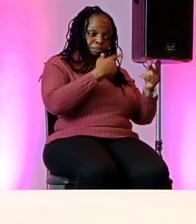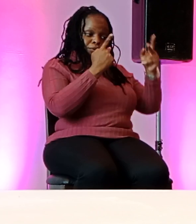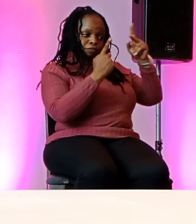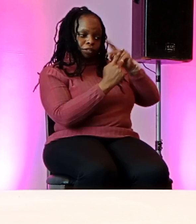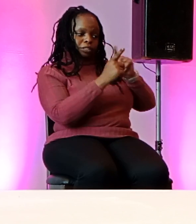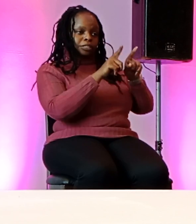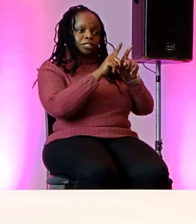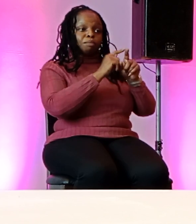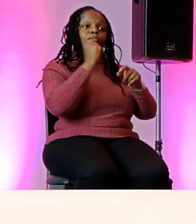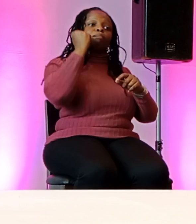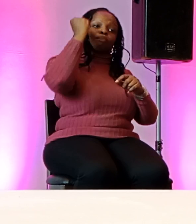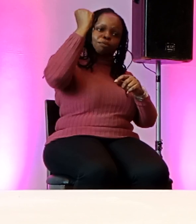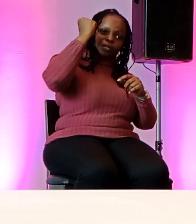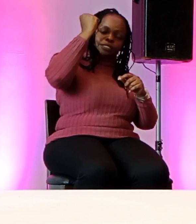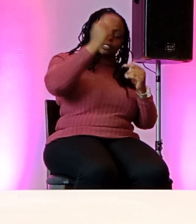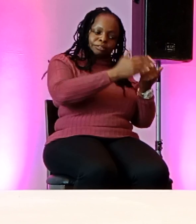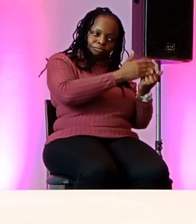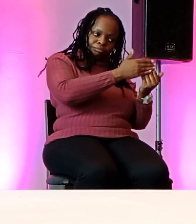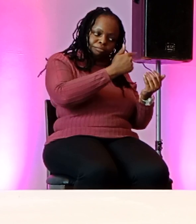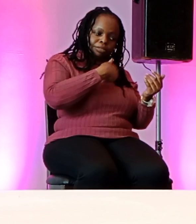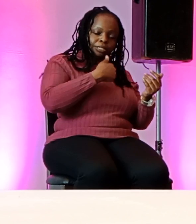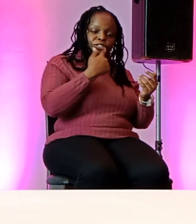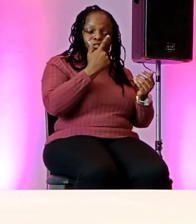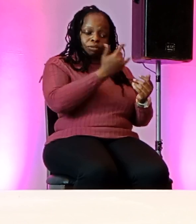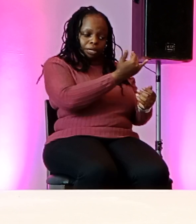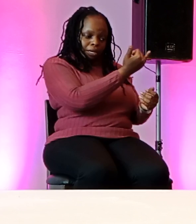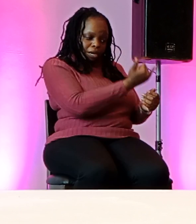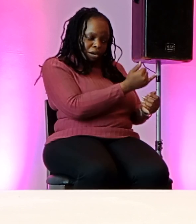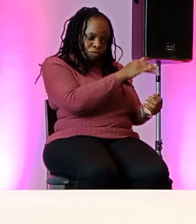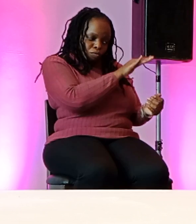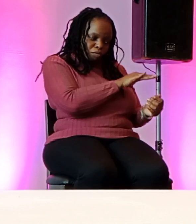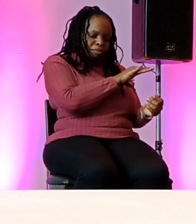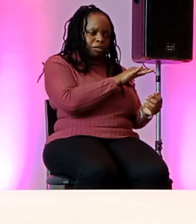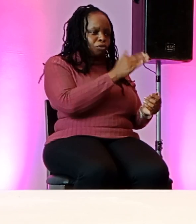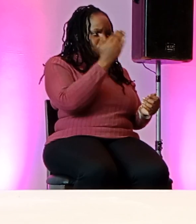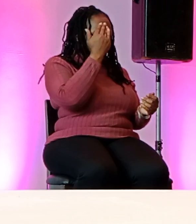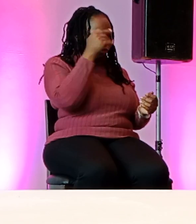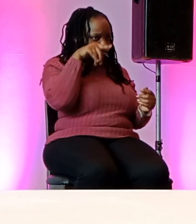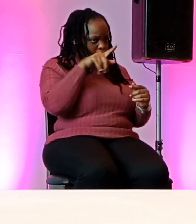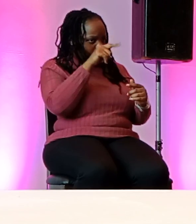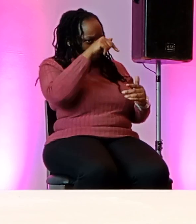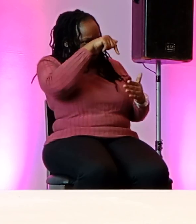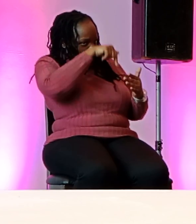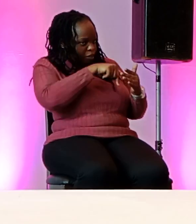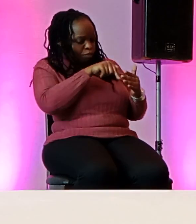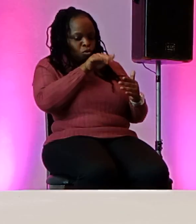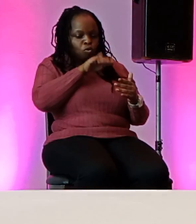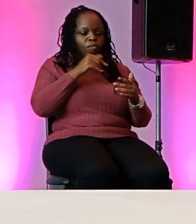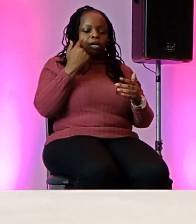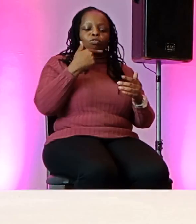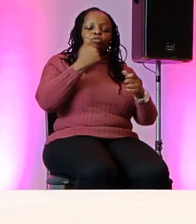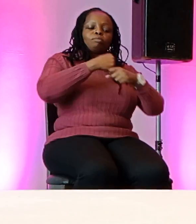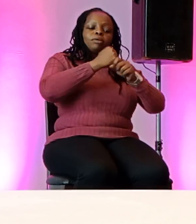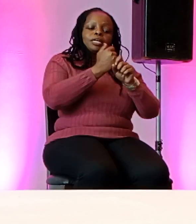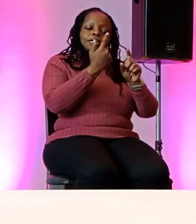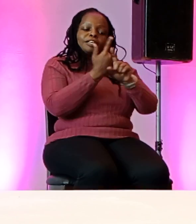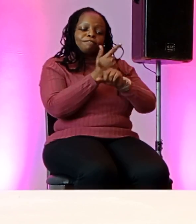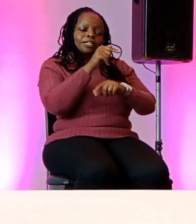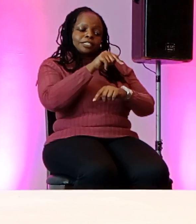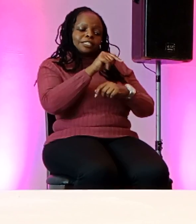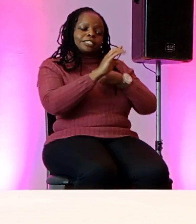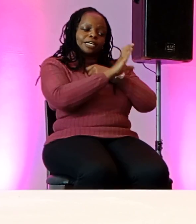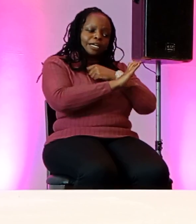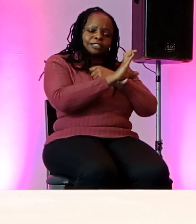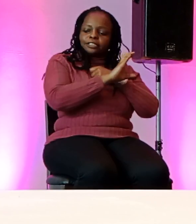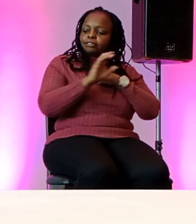in the political angle. So the younger women, locate yourself. To the women who've made a difference in this country,